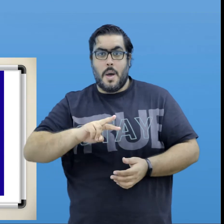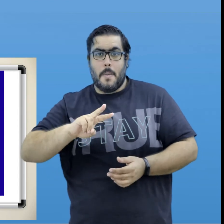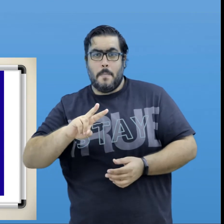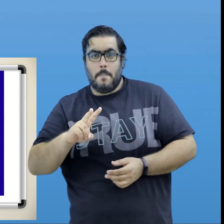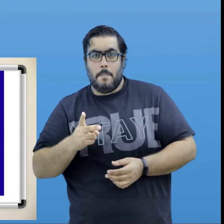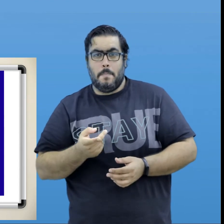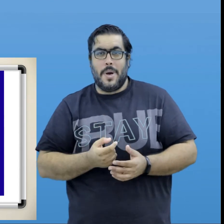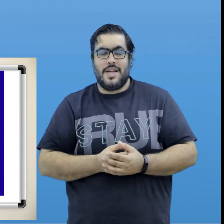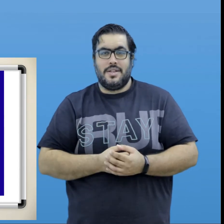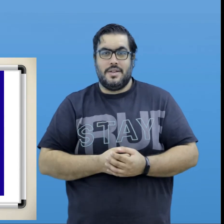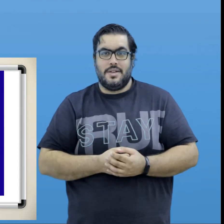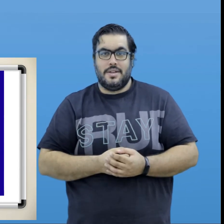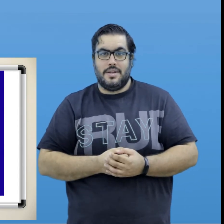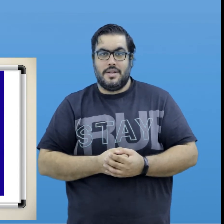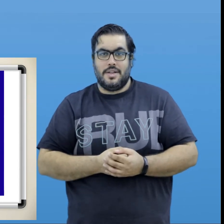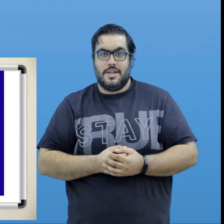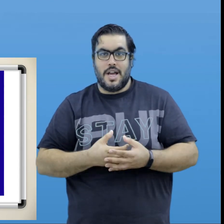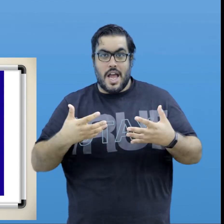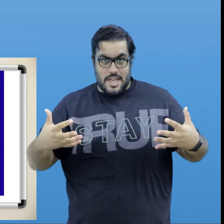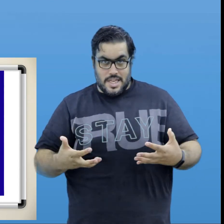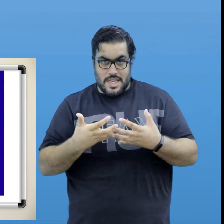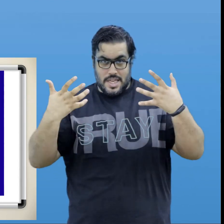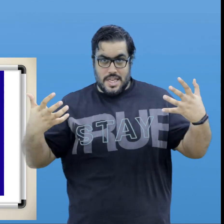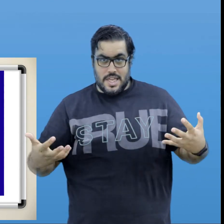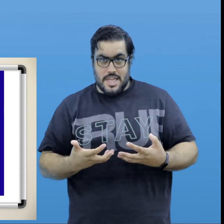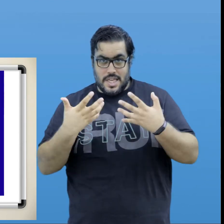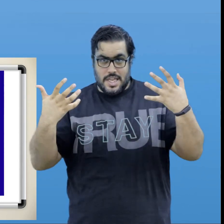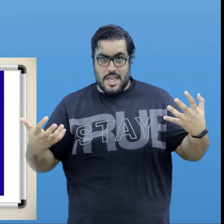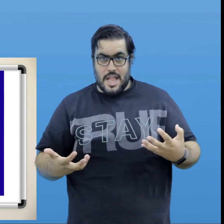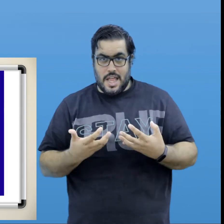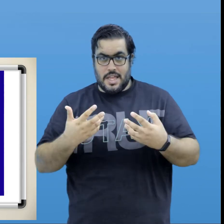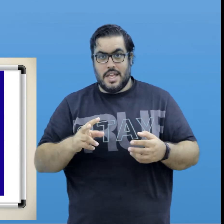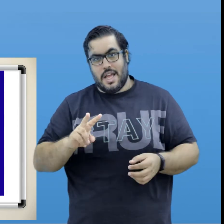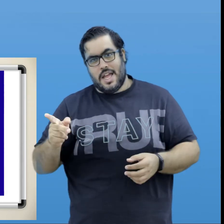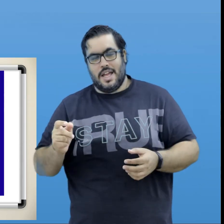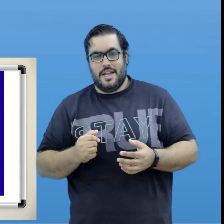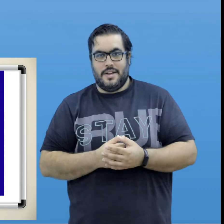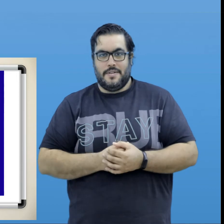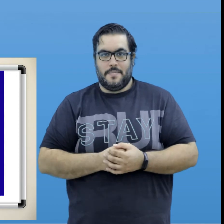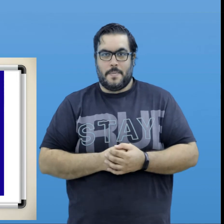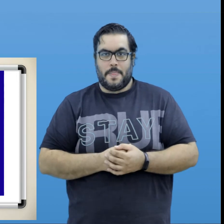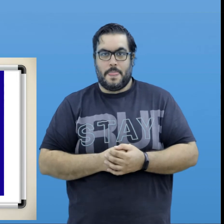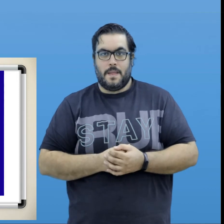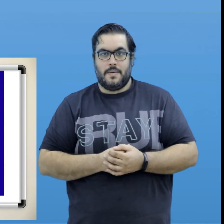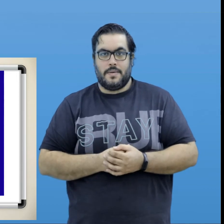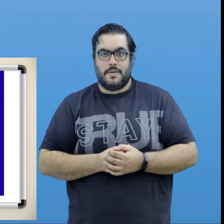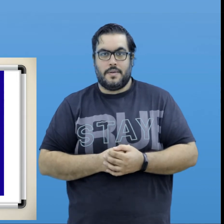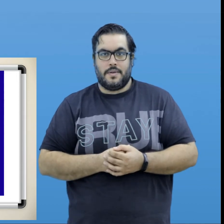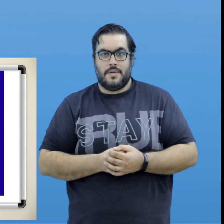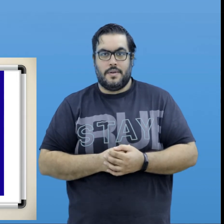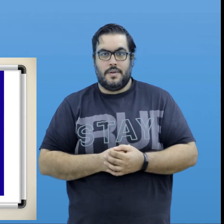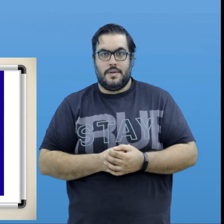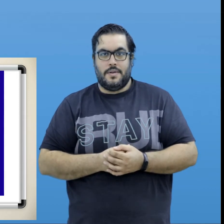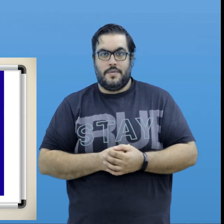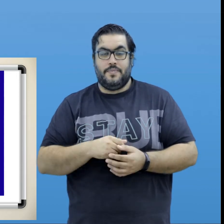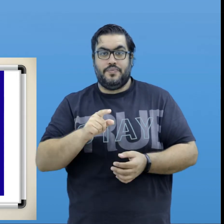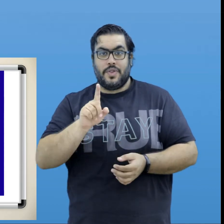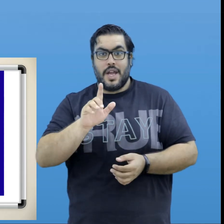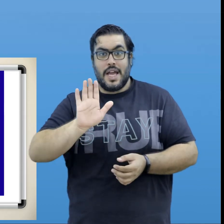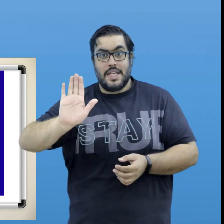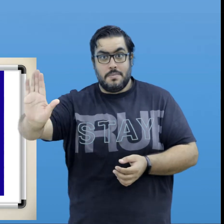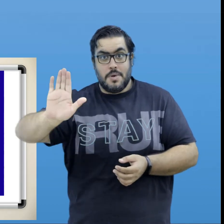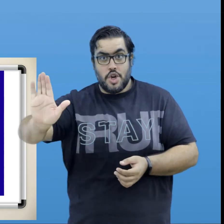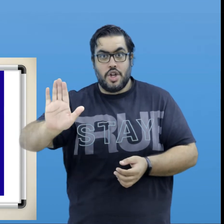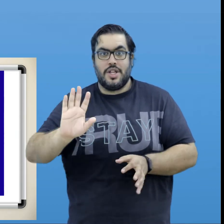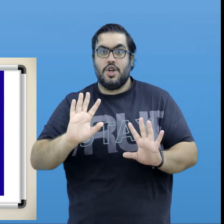What does the word specialty mean? It's a noun, and it means a type of food that a person or restaurant is famous for